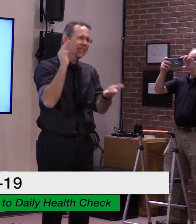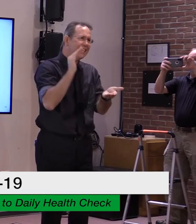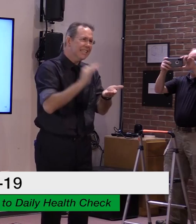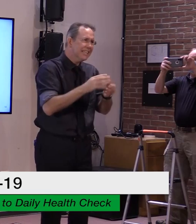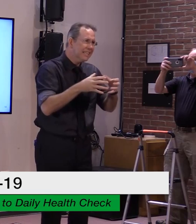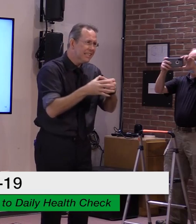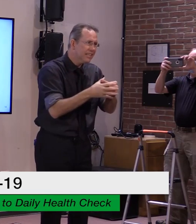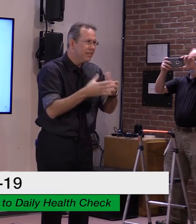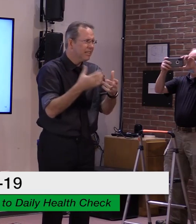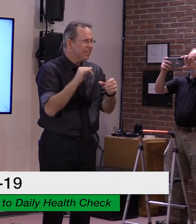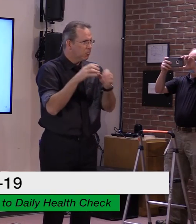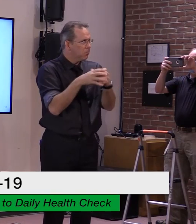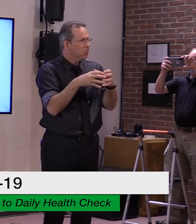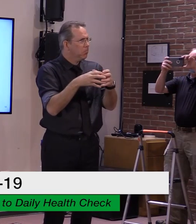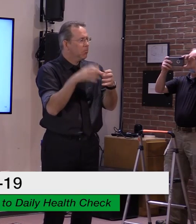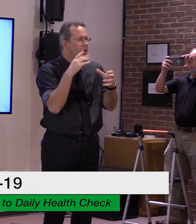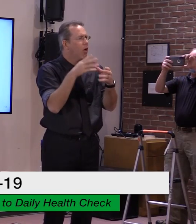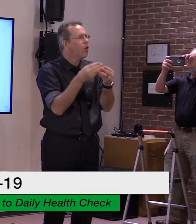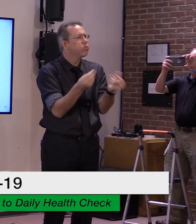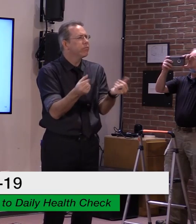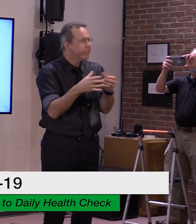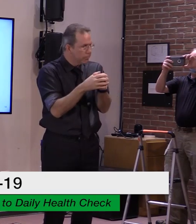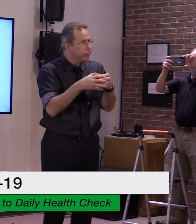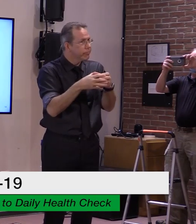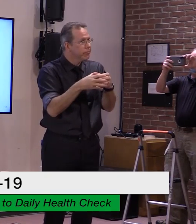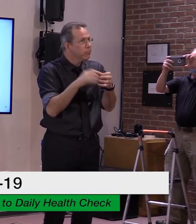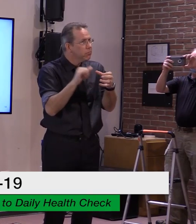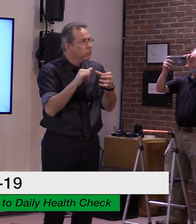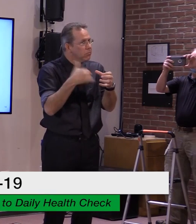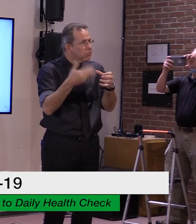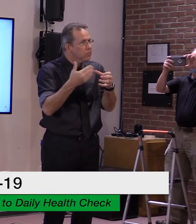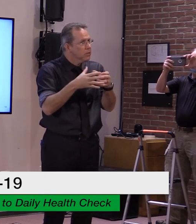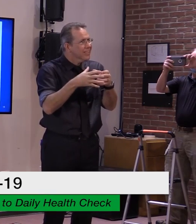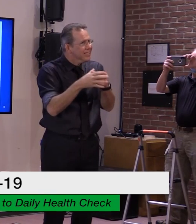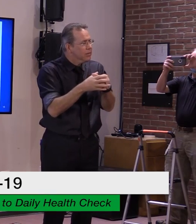both washington and orange counties